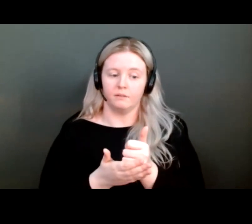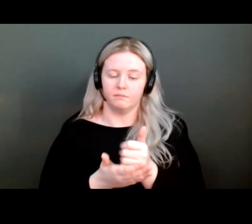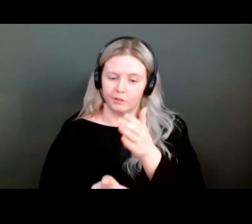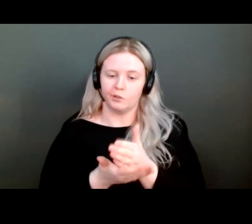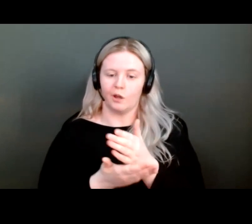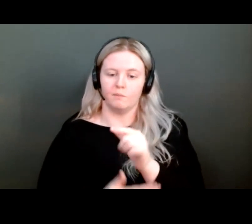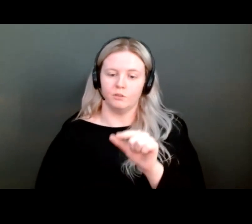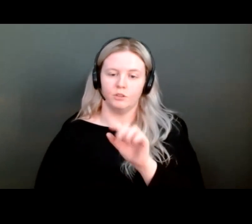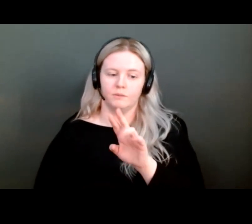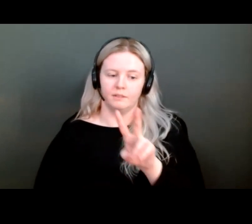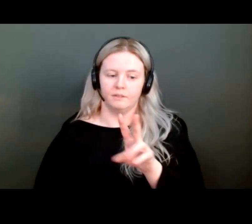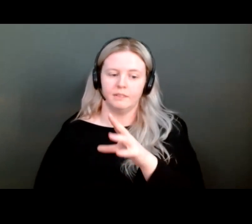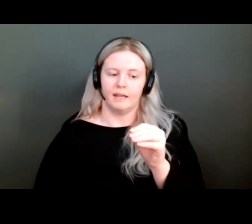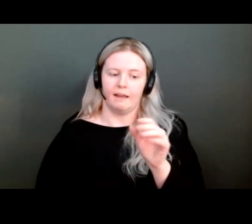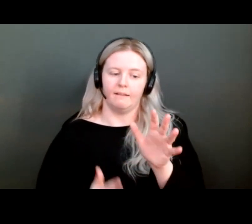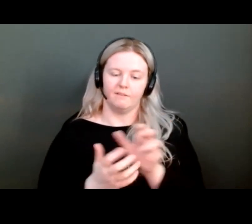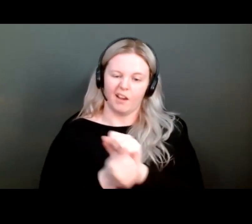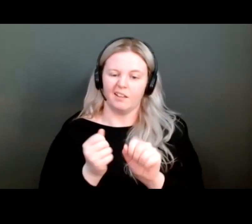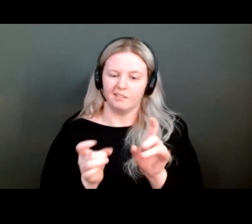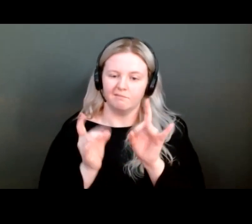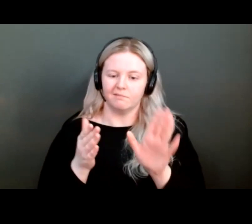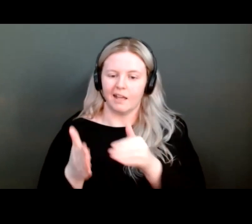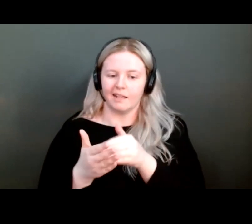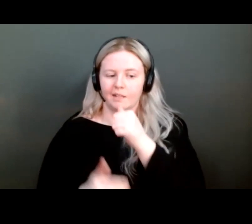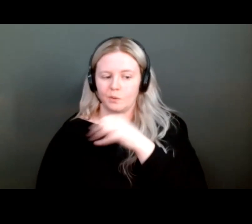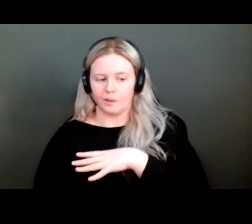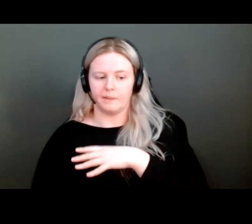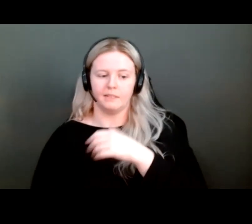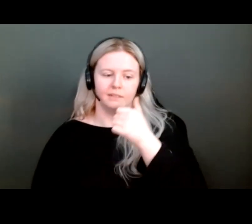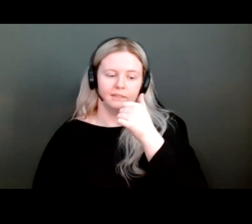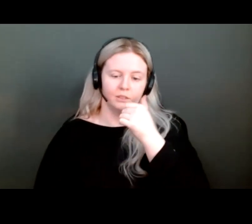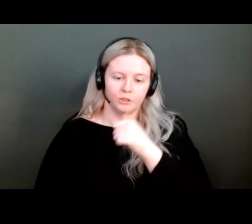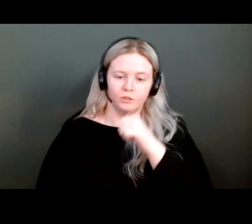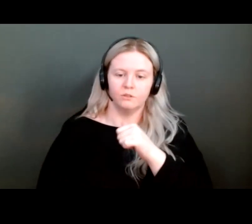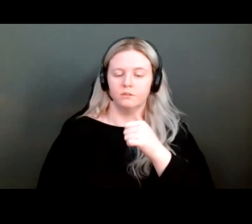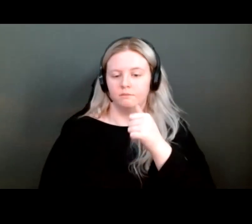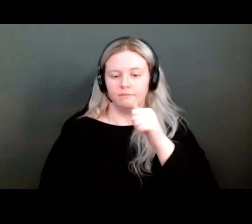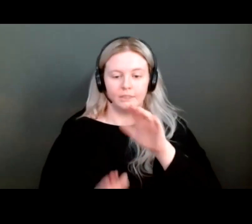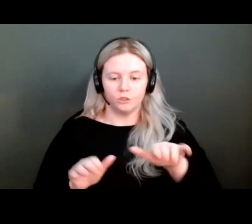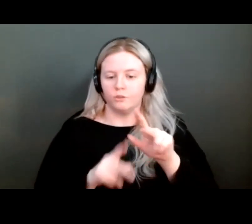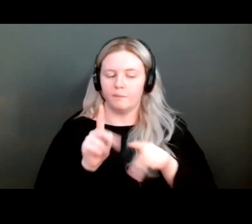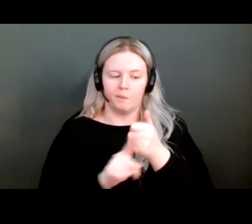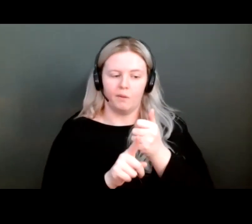against women, children that are experiencing gender-based violence.